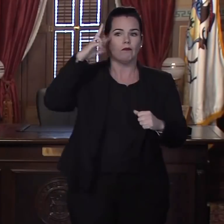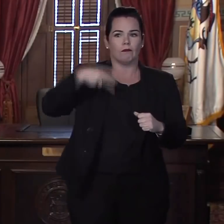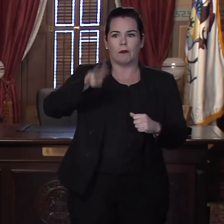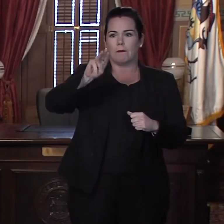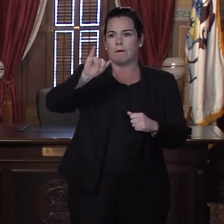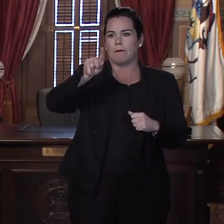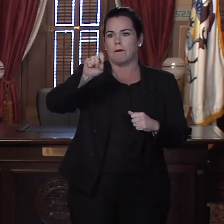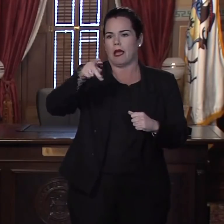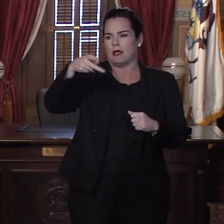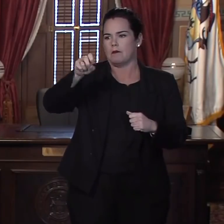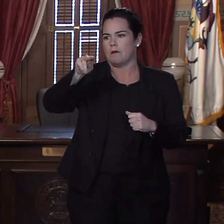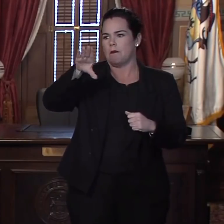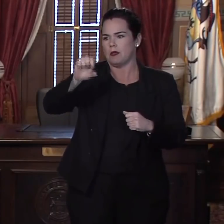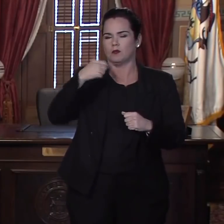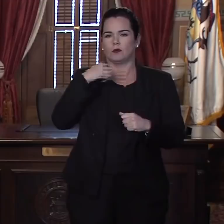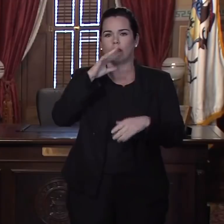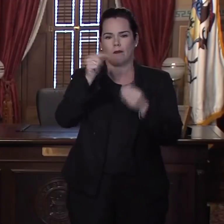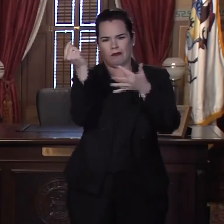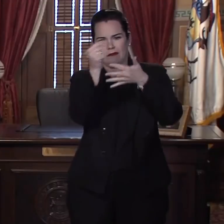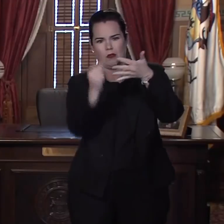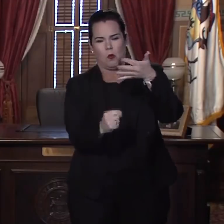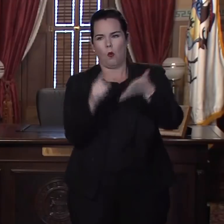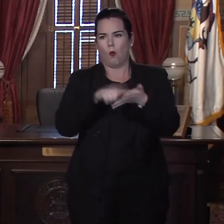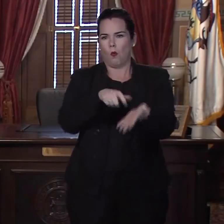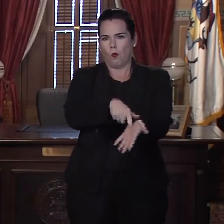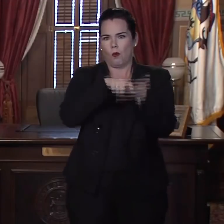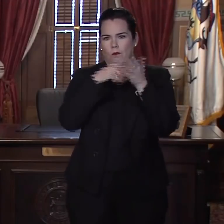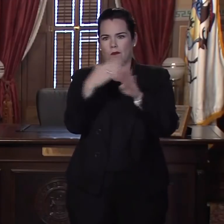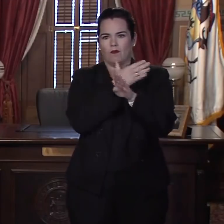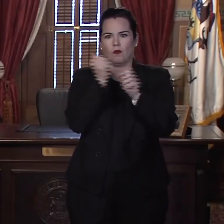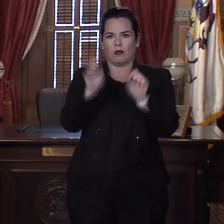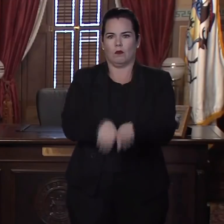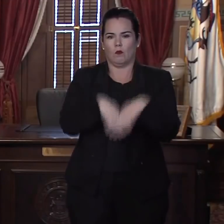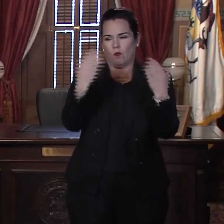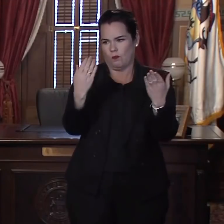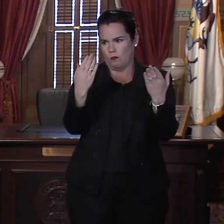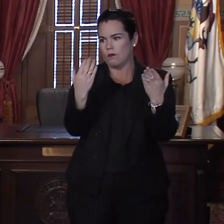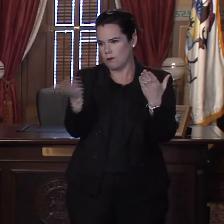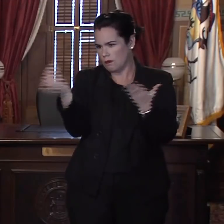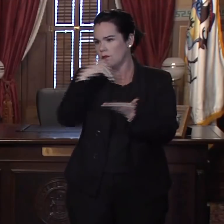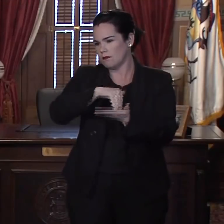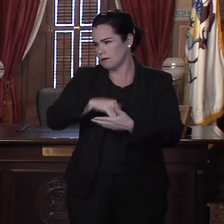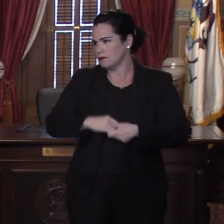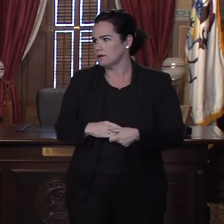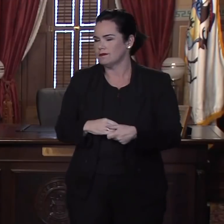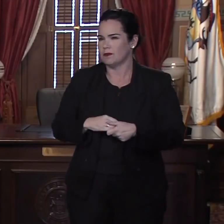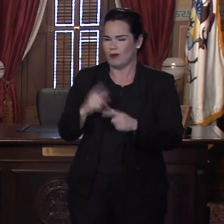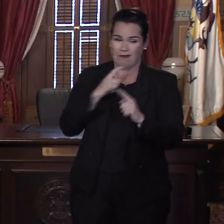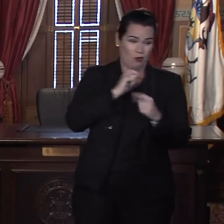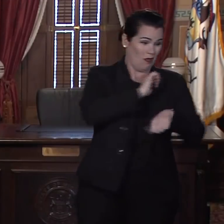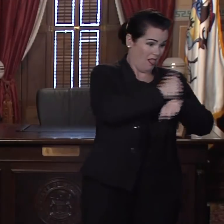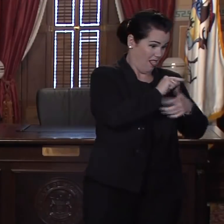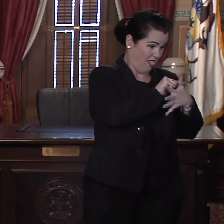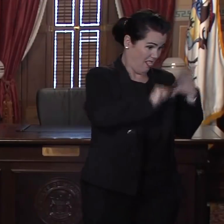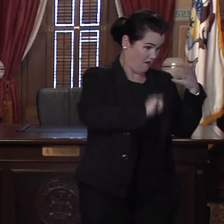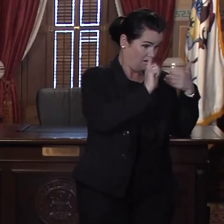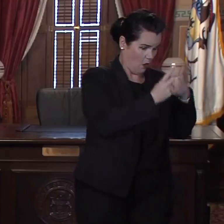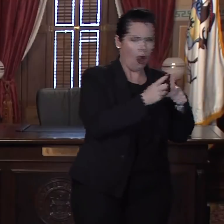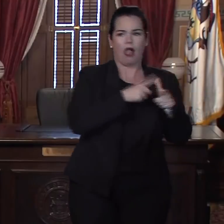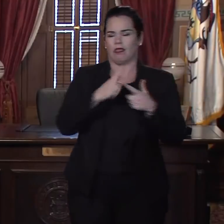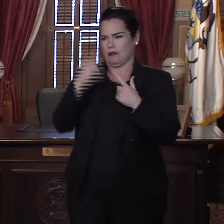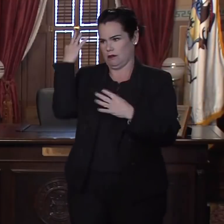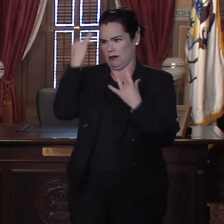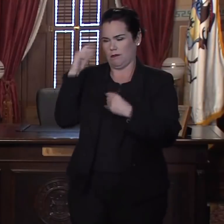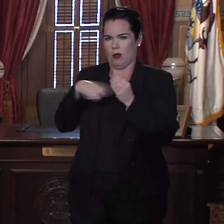the additional needs that we have to have in place before anyone can really start focusing on opening up. And